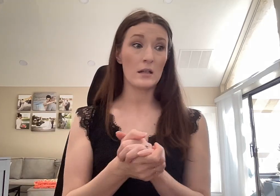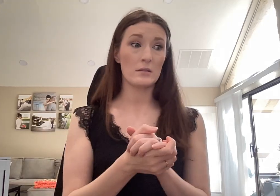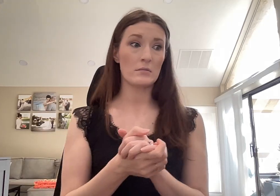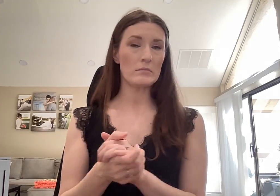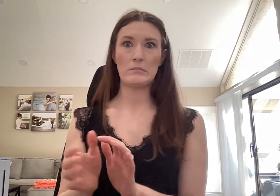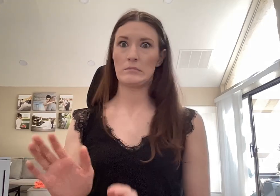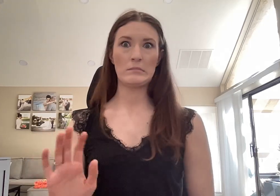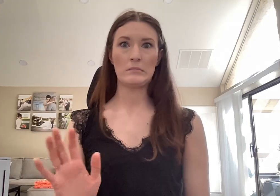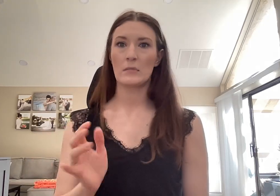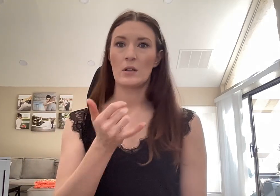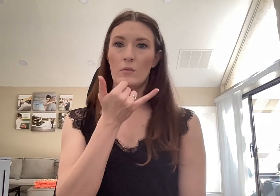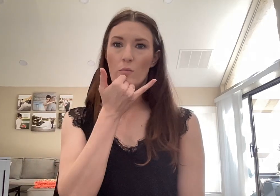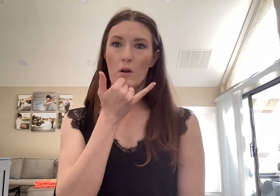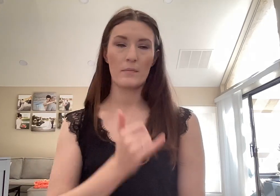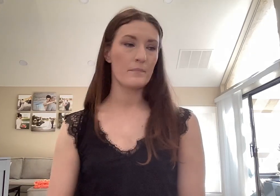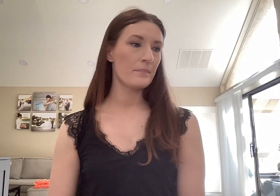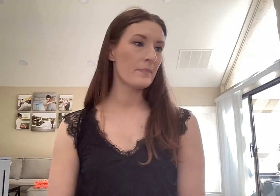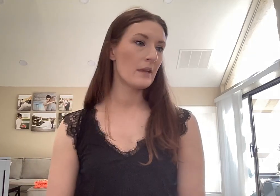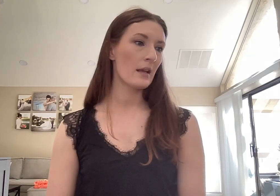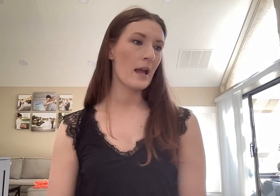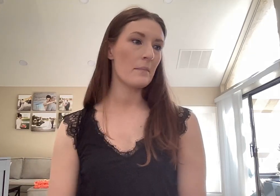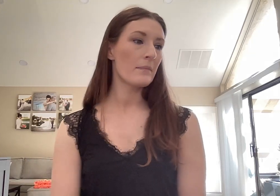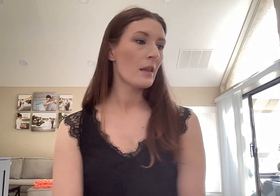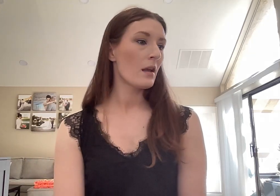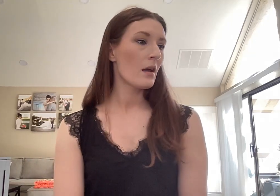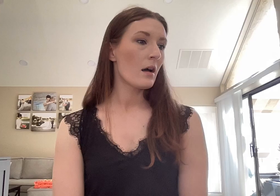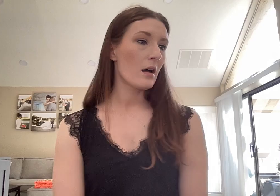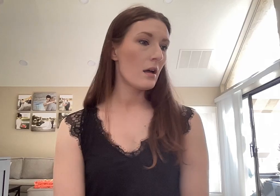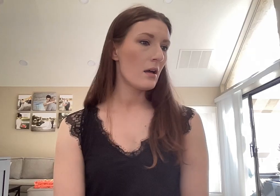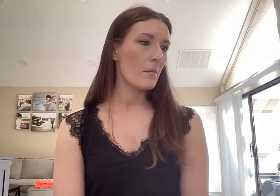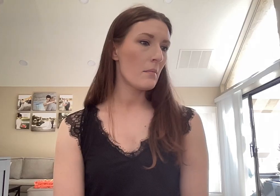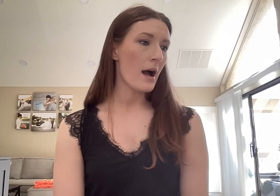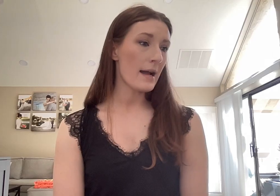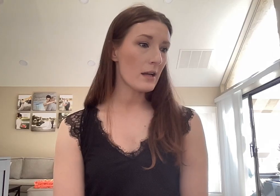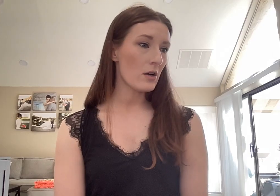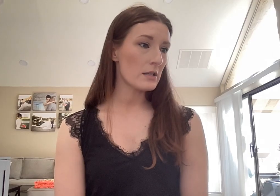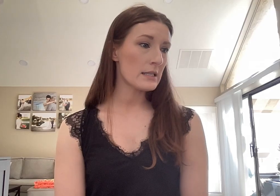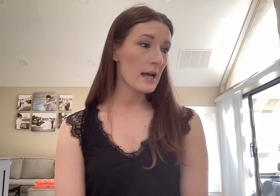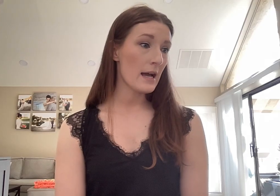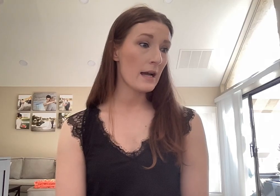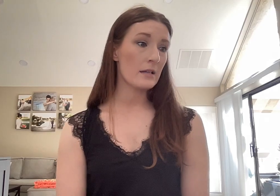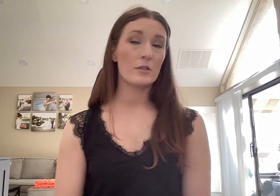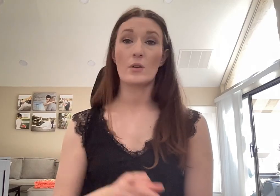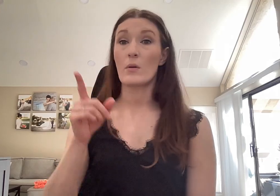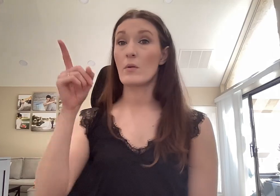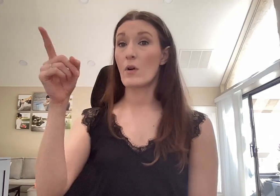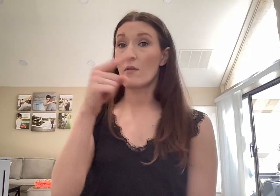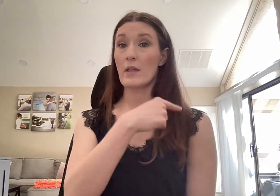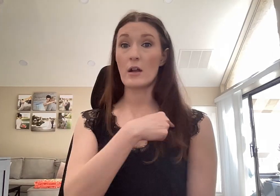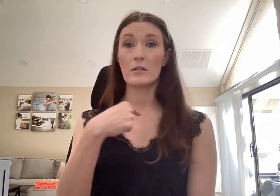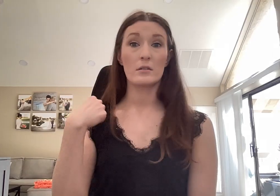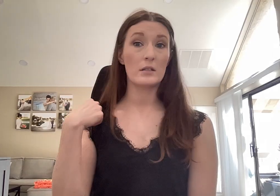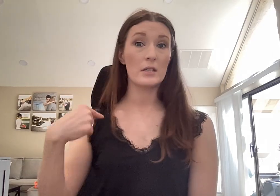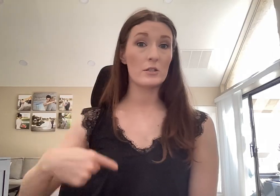hands, wrong. Okay. Eye contact. So over there in